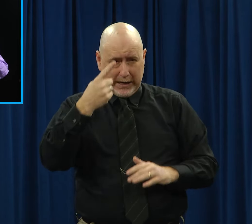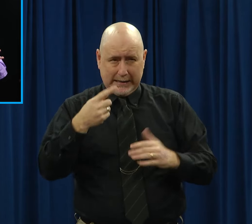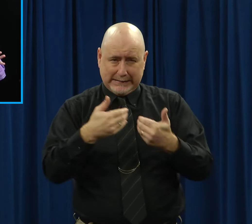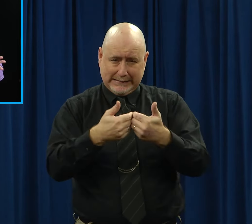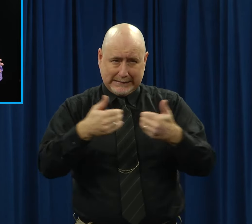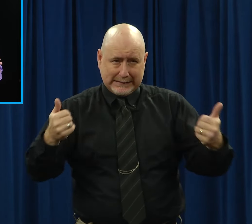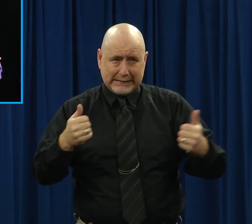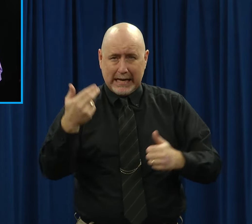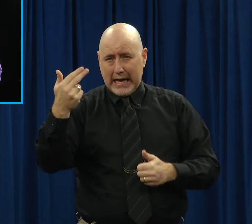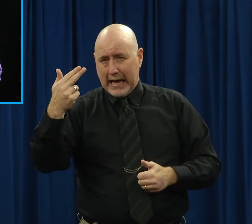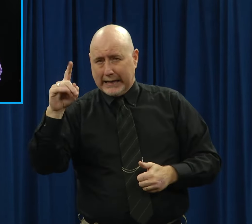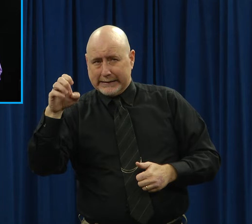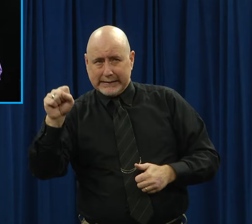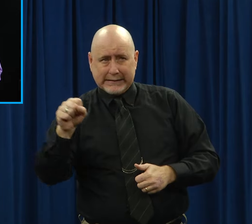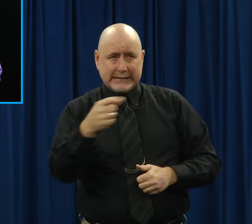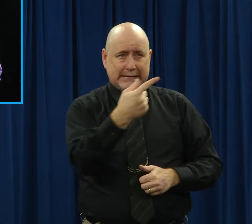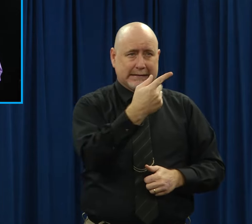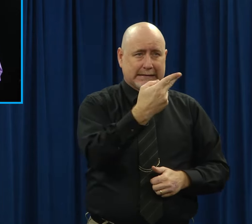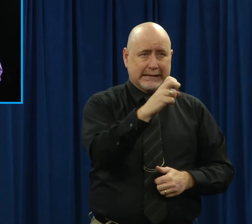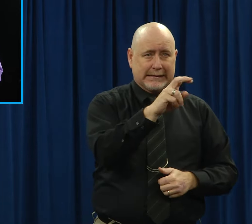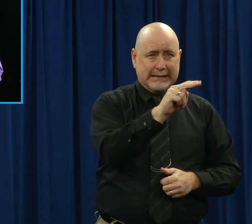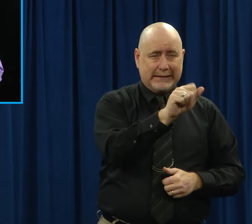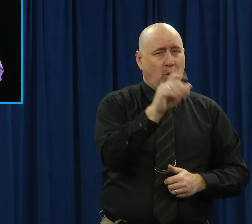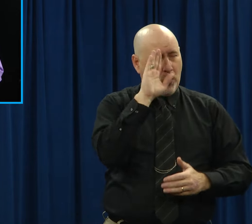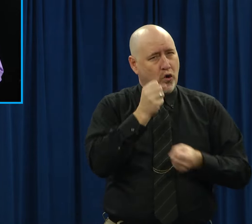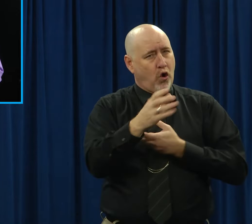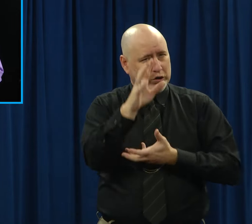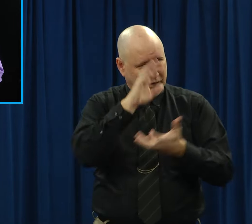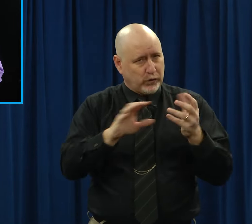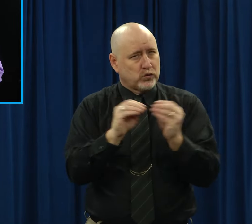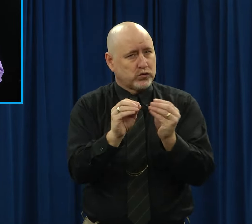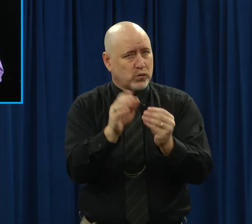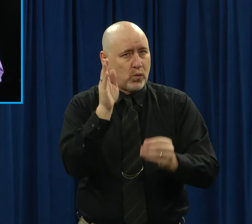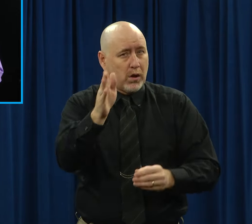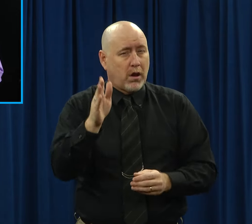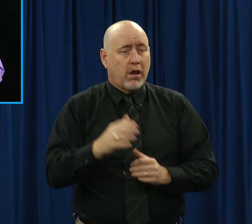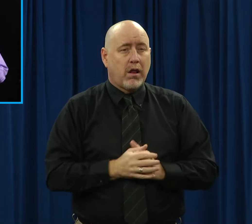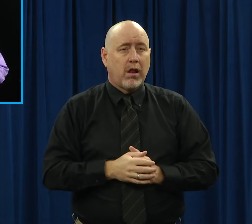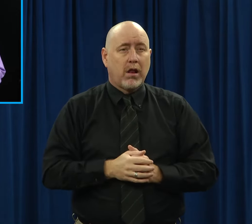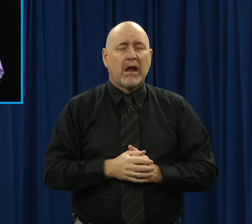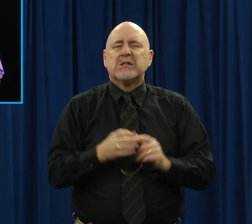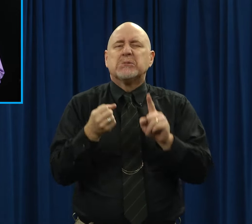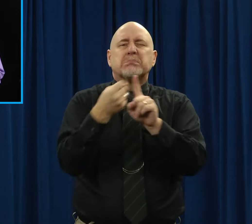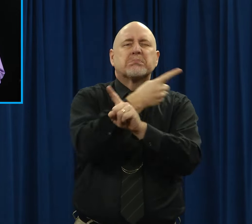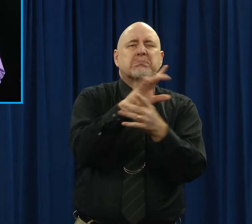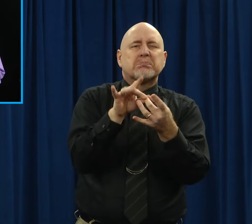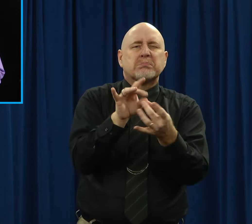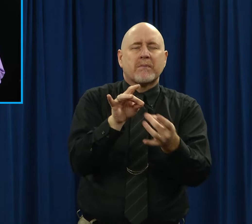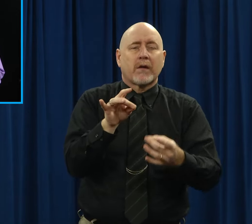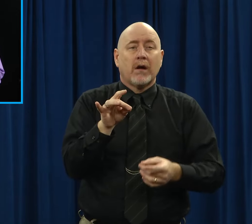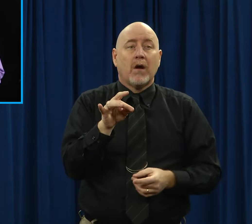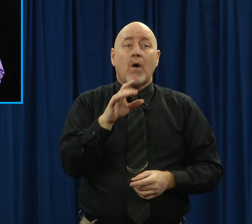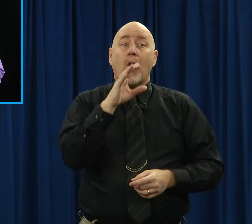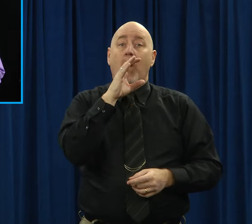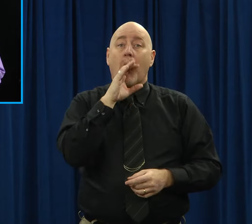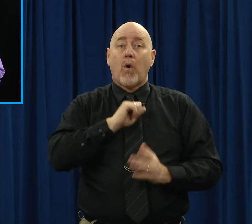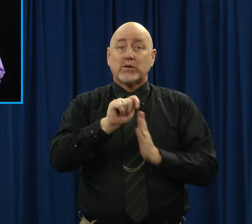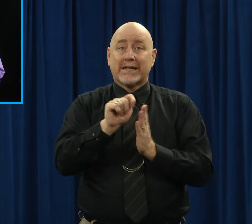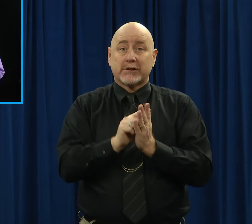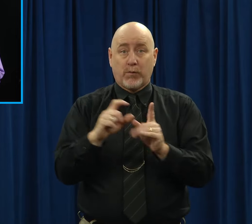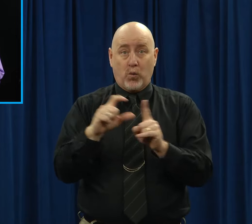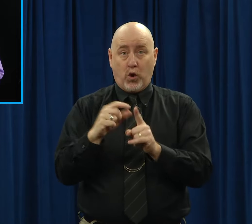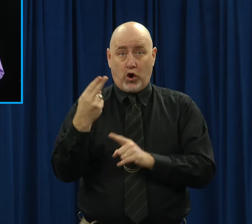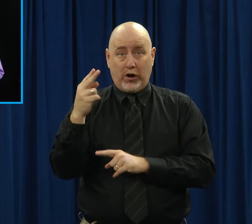if you don't understand the distinction in these words, you're going to get very confused. Now, incidentally, just as a side note,